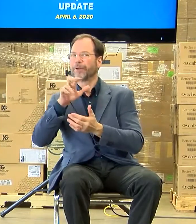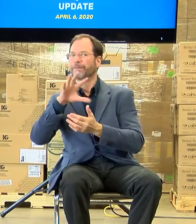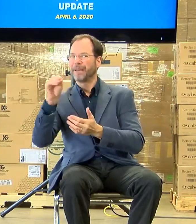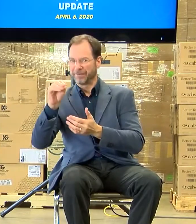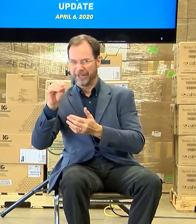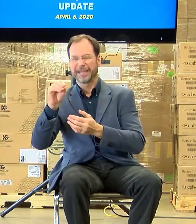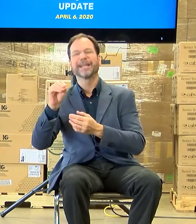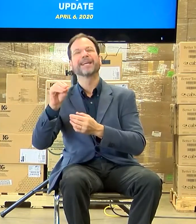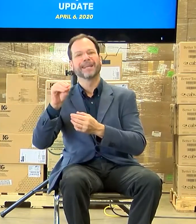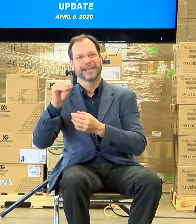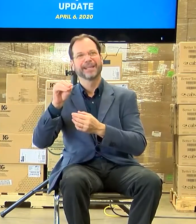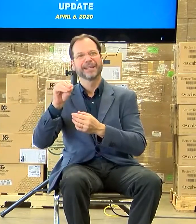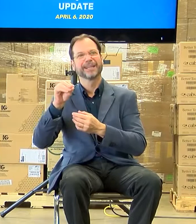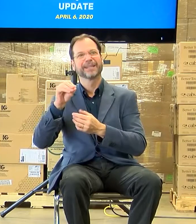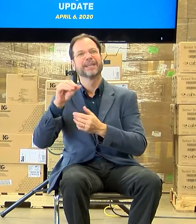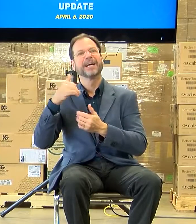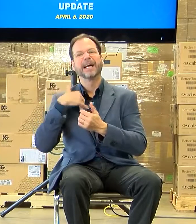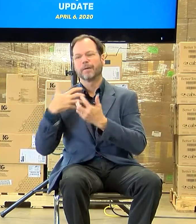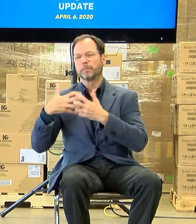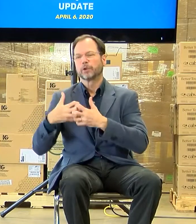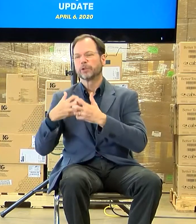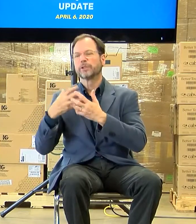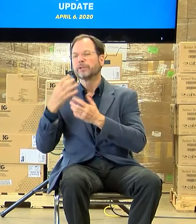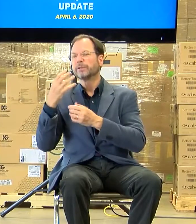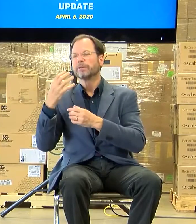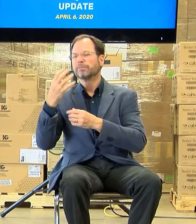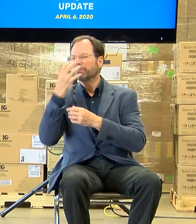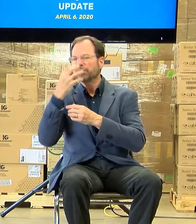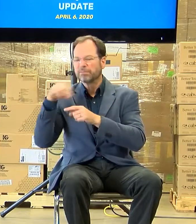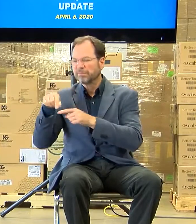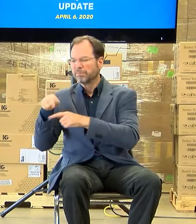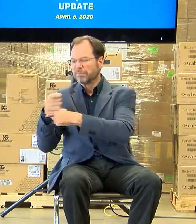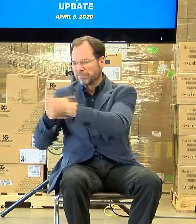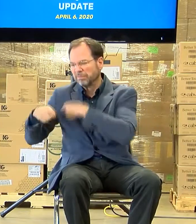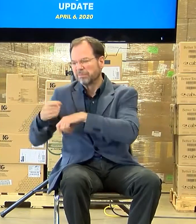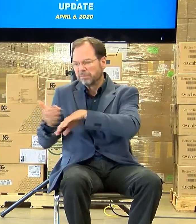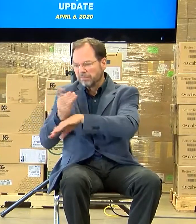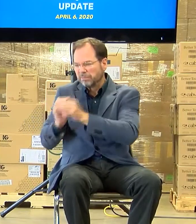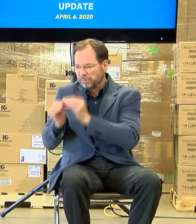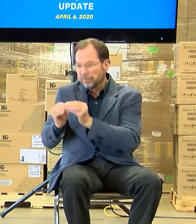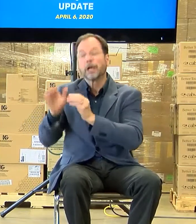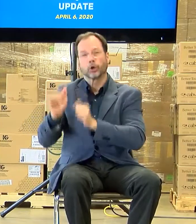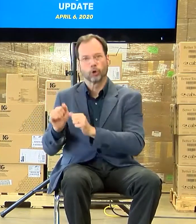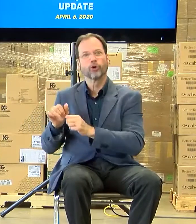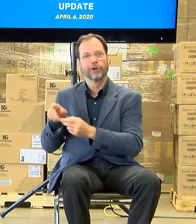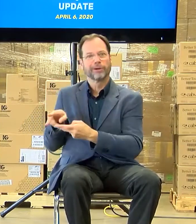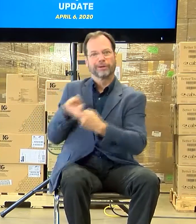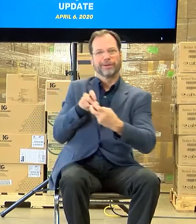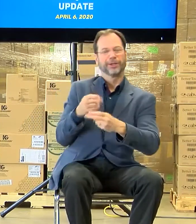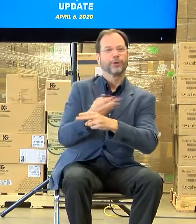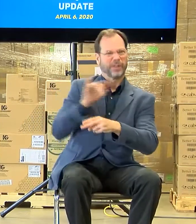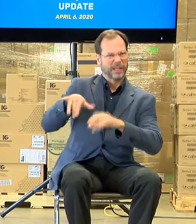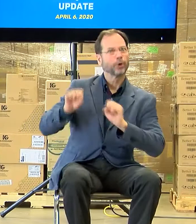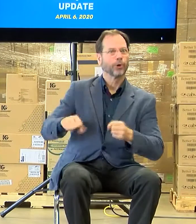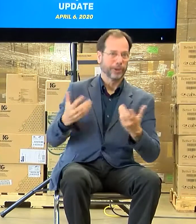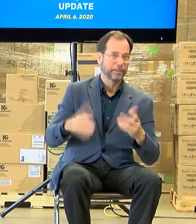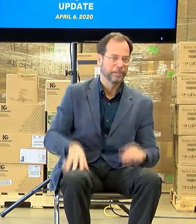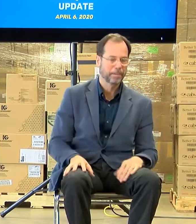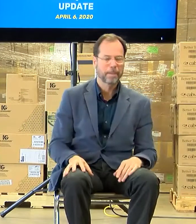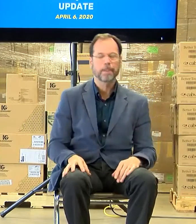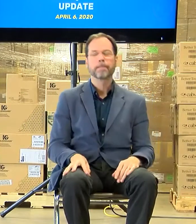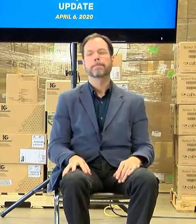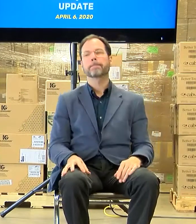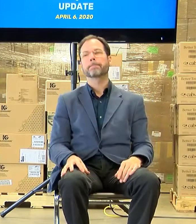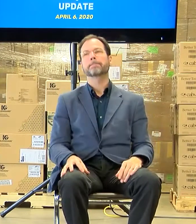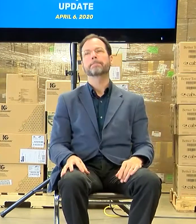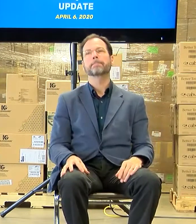7,350 anesthesia machines with vents that could be used if needed. Now,